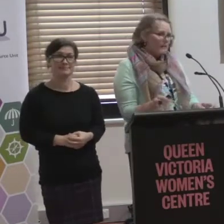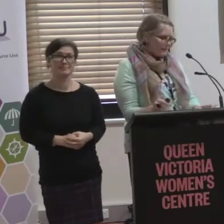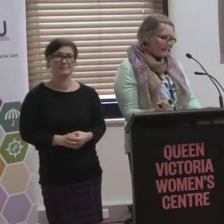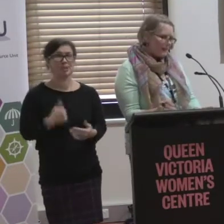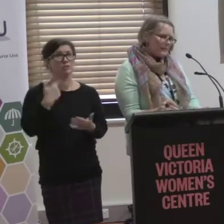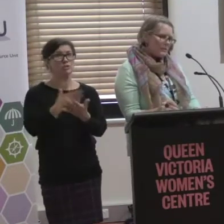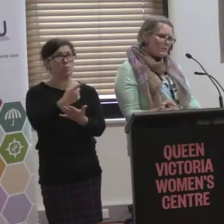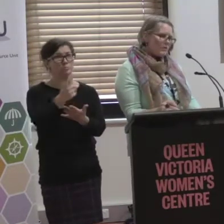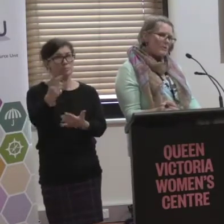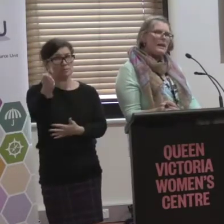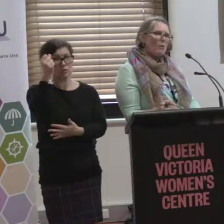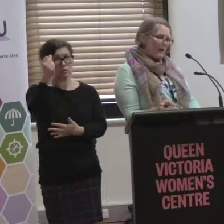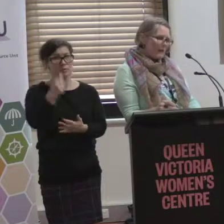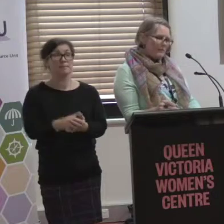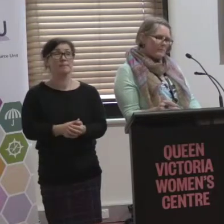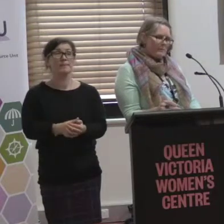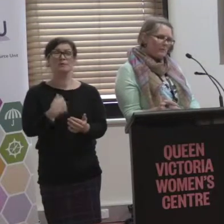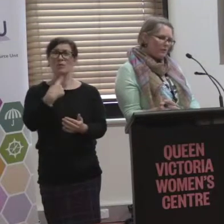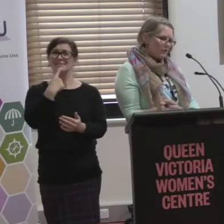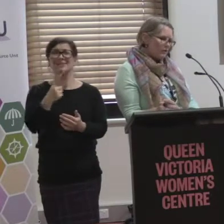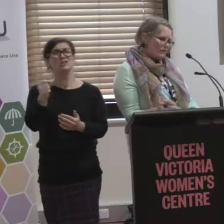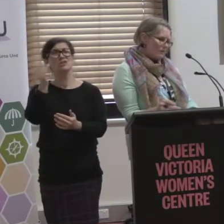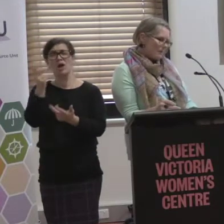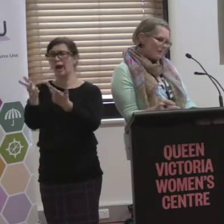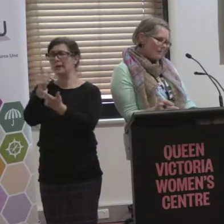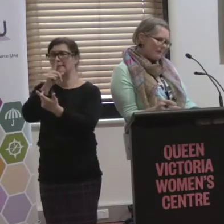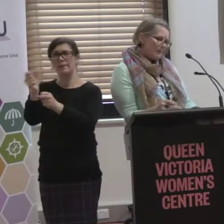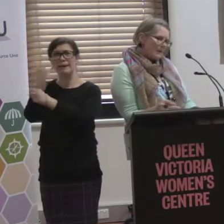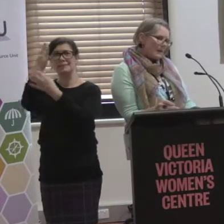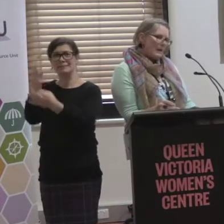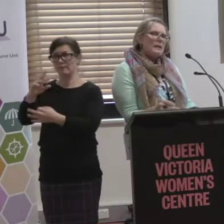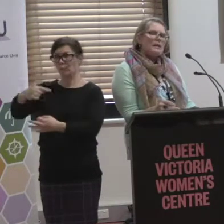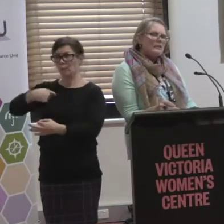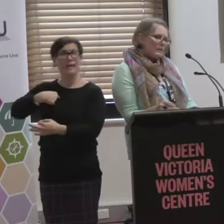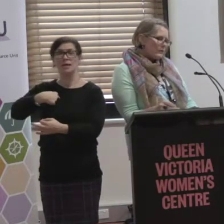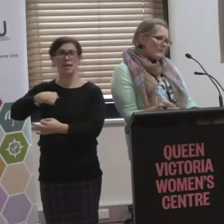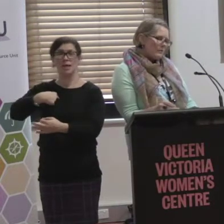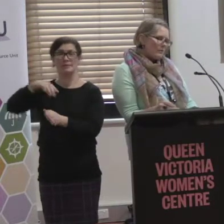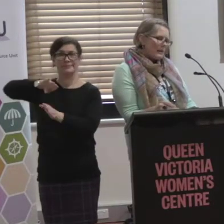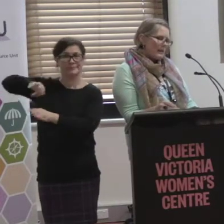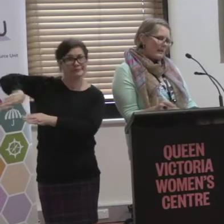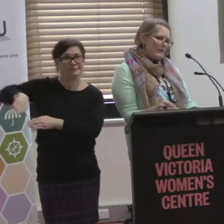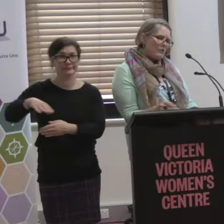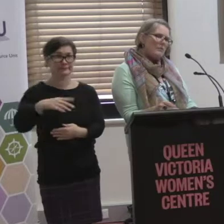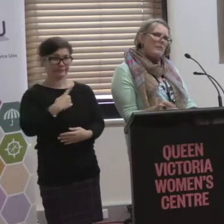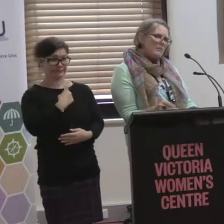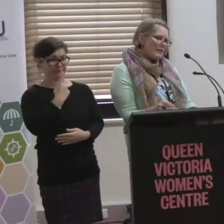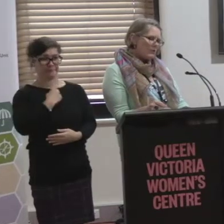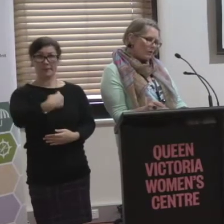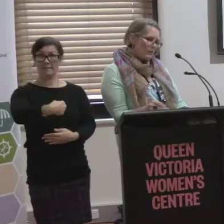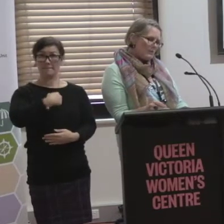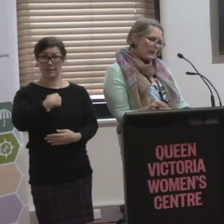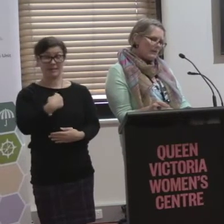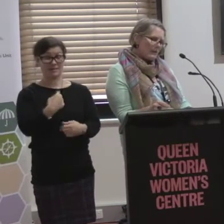So as I said, there's a movement now away from substituted decision-making. An individual's decision-making capacity should never